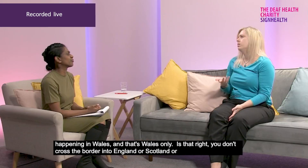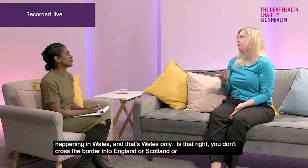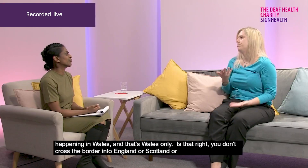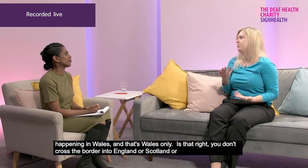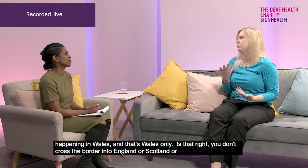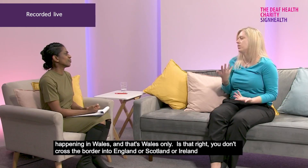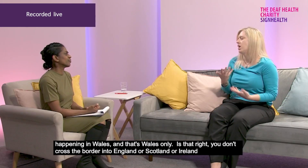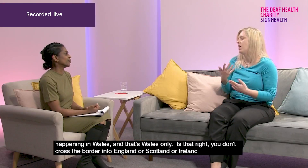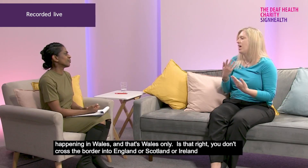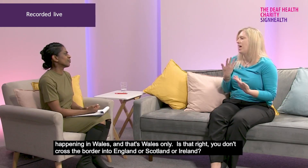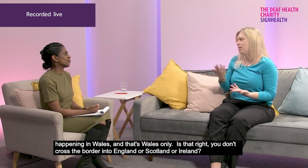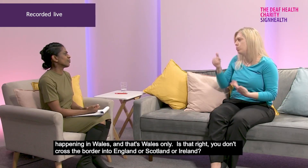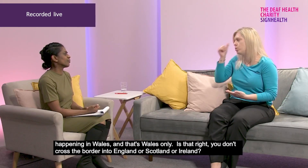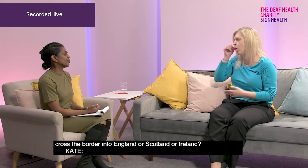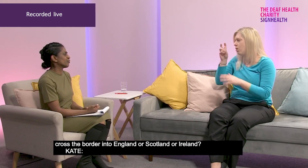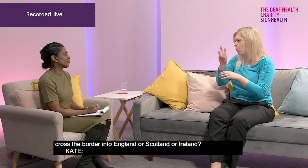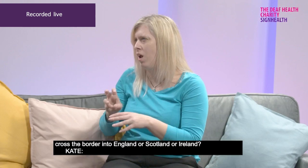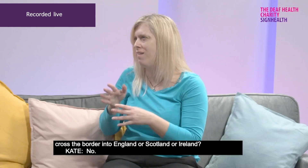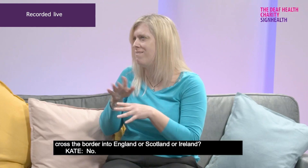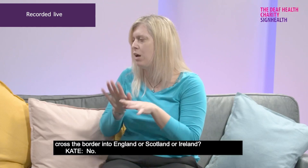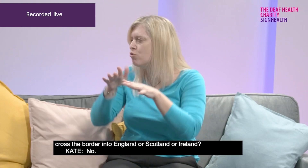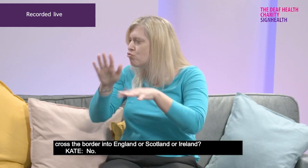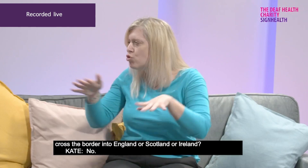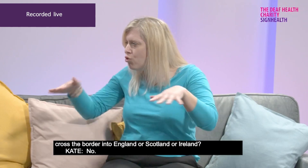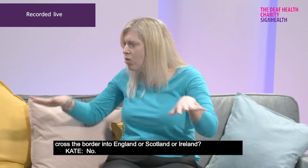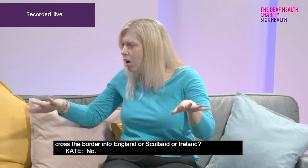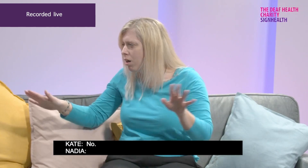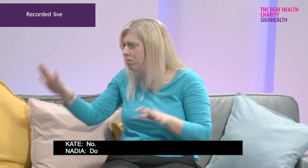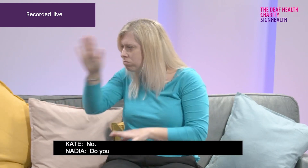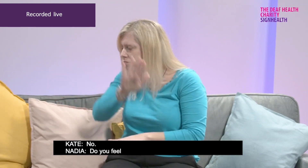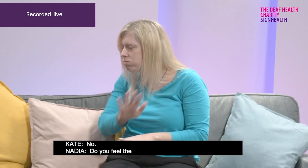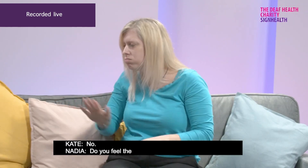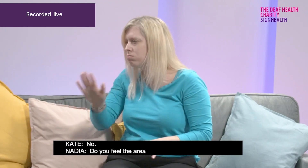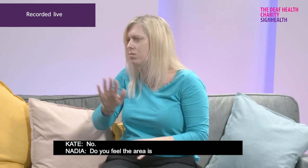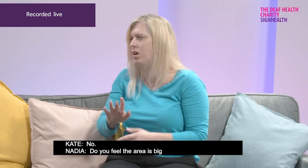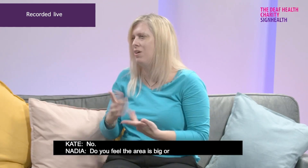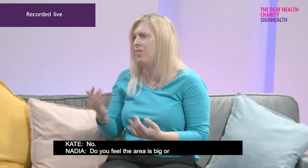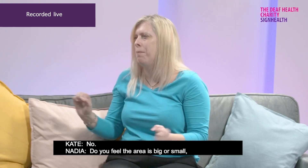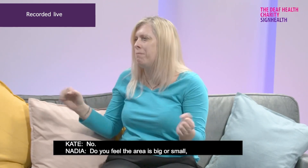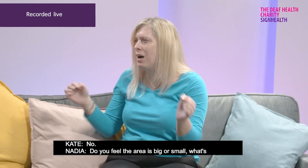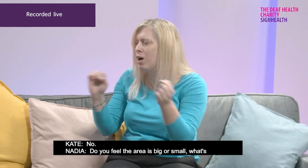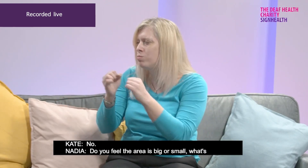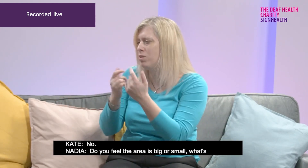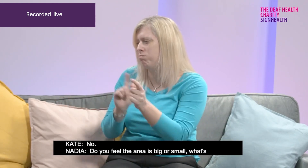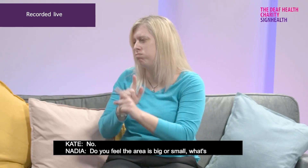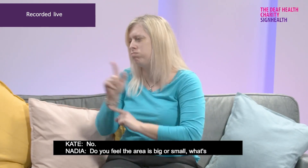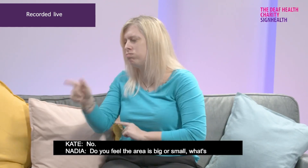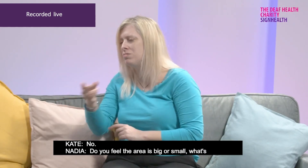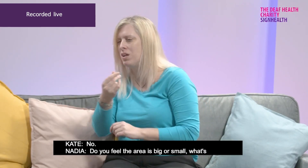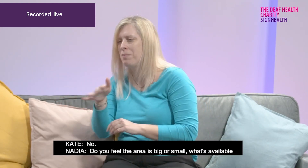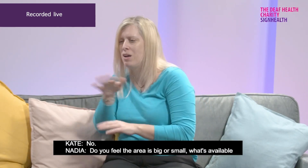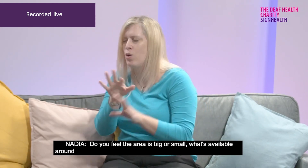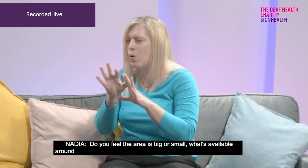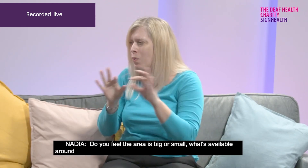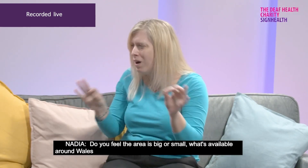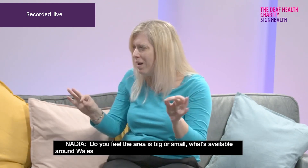So do you feel that the area is small or big, or what's available around Wales? So as you know,